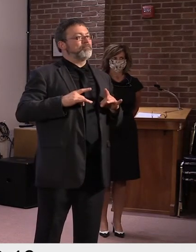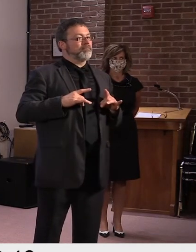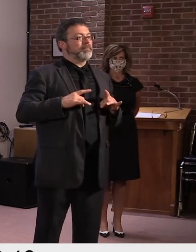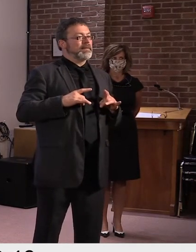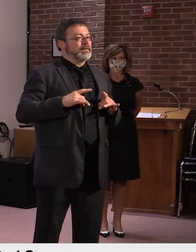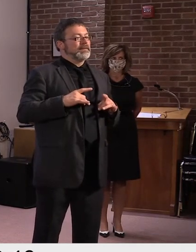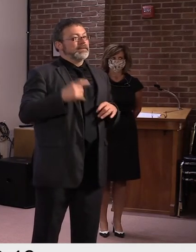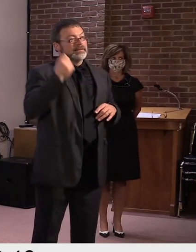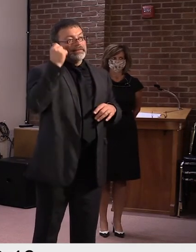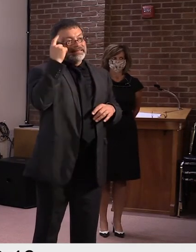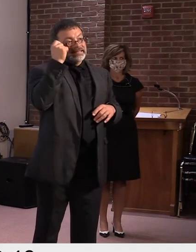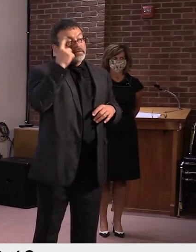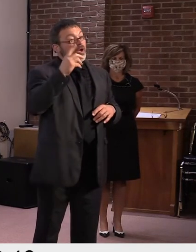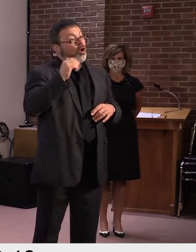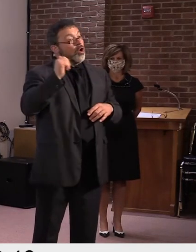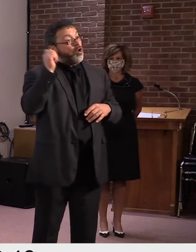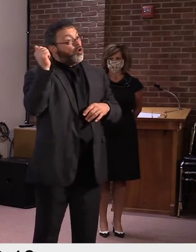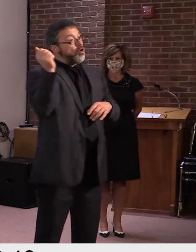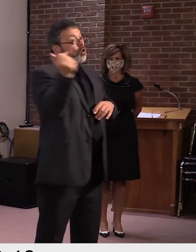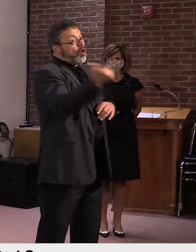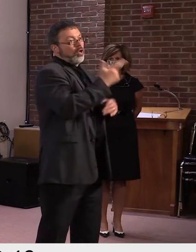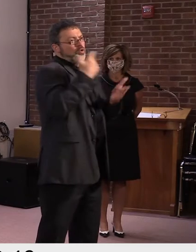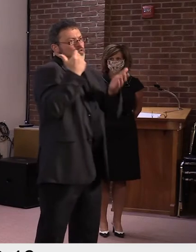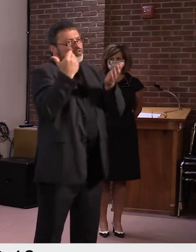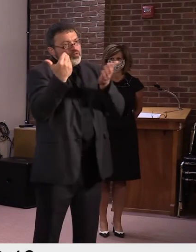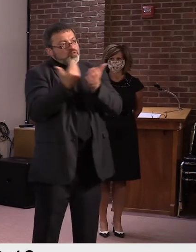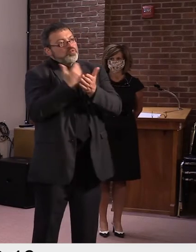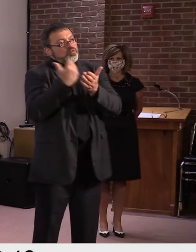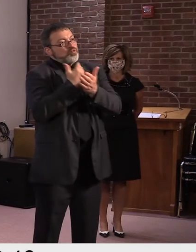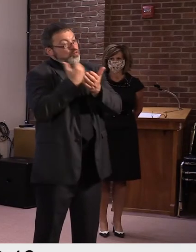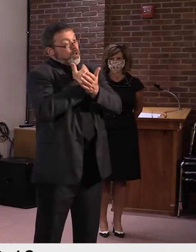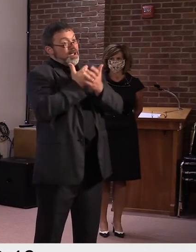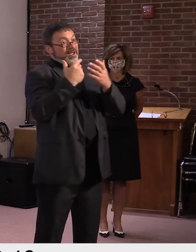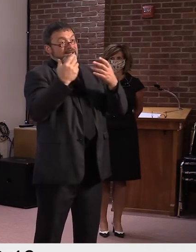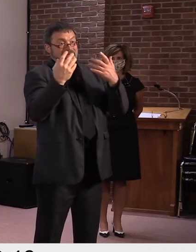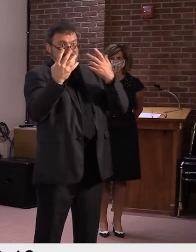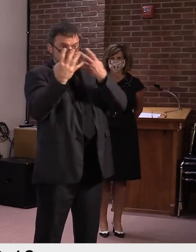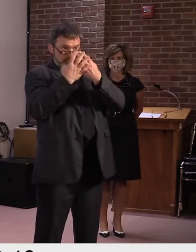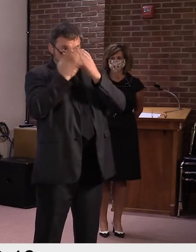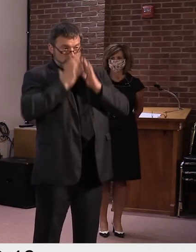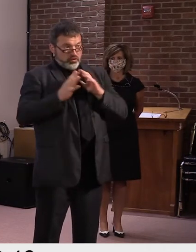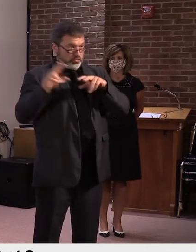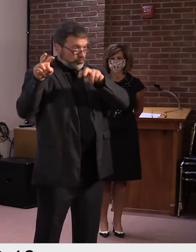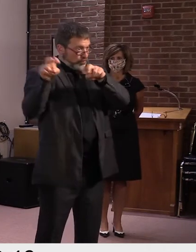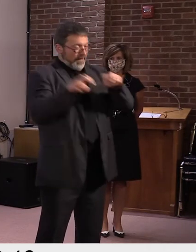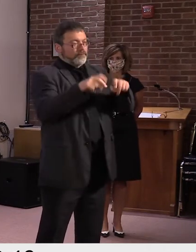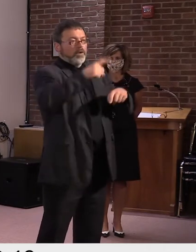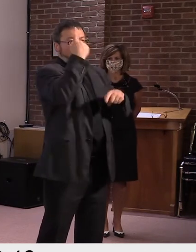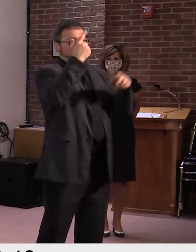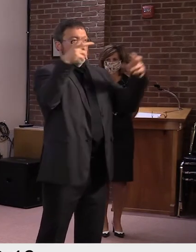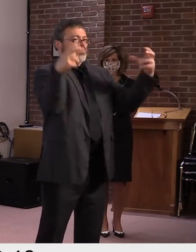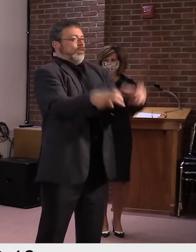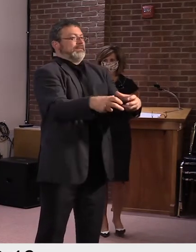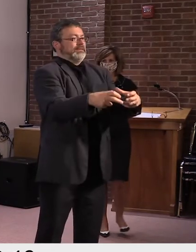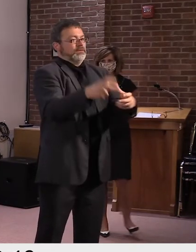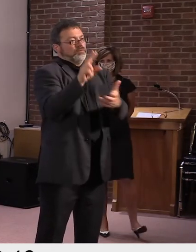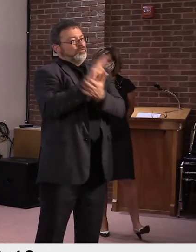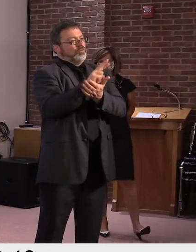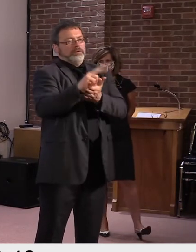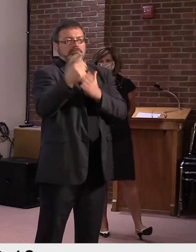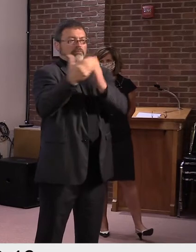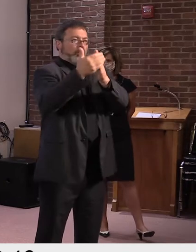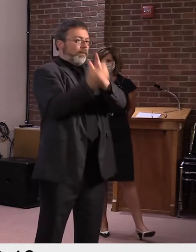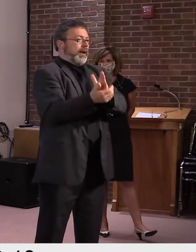system are quarantined. Contact tracing is underway as a normal case of